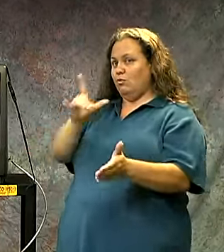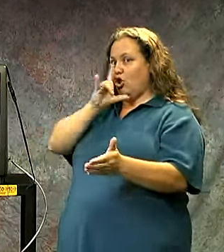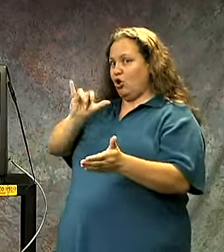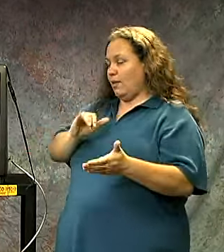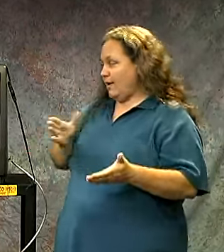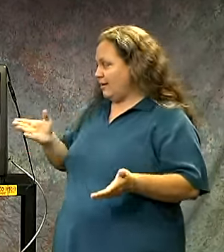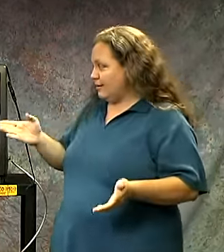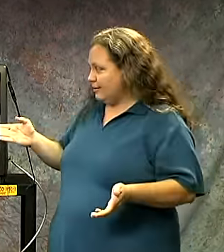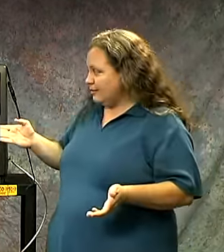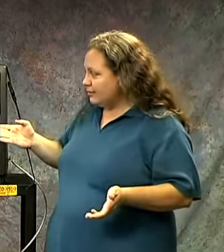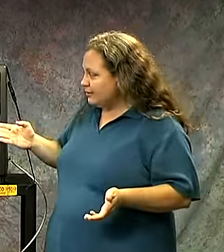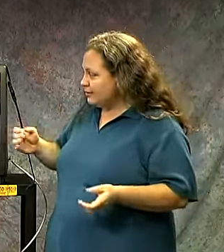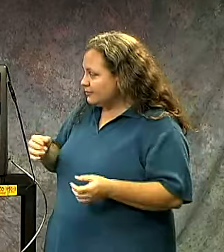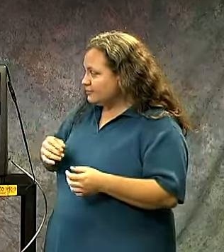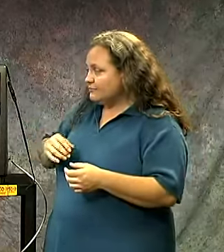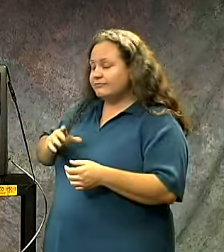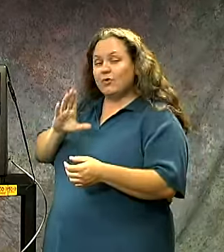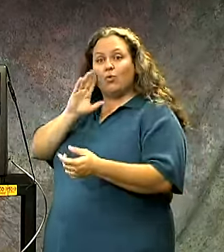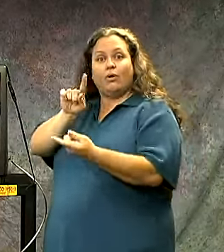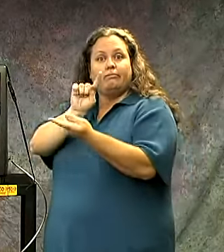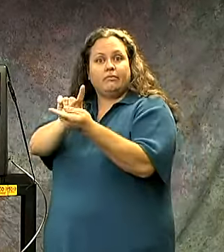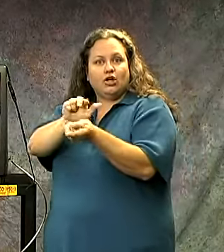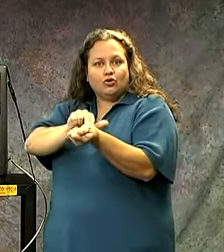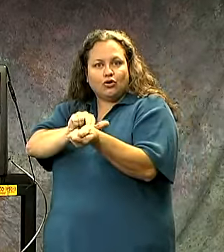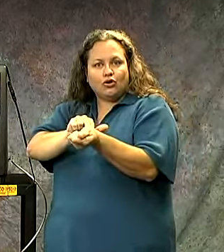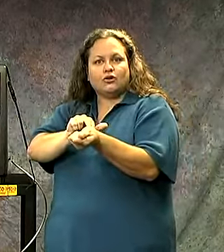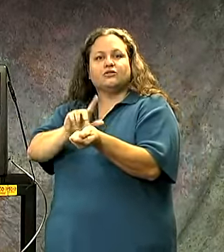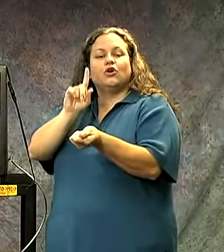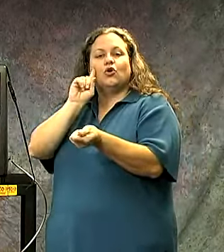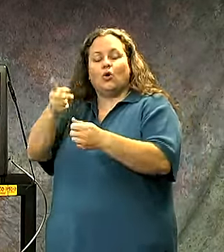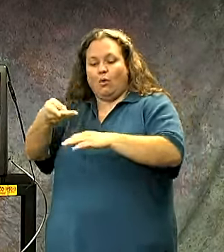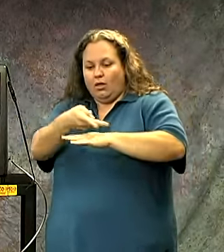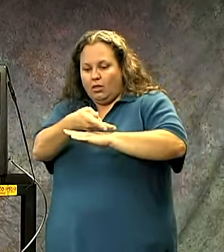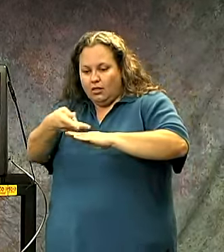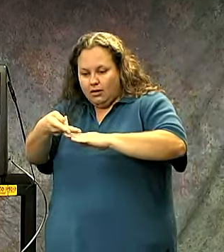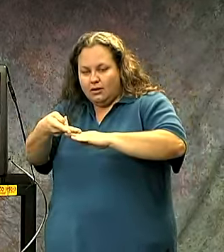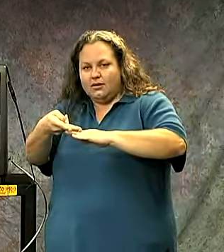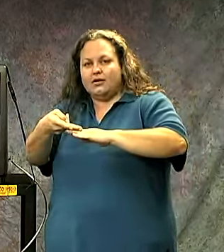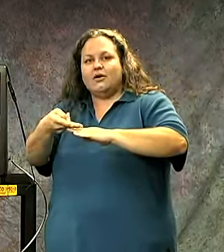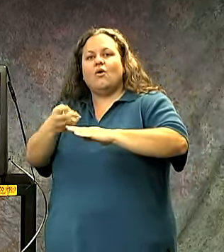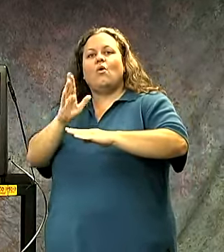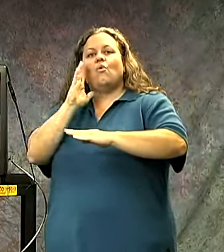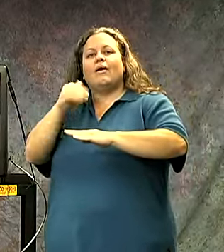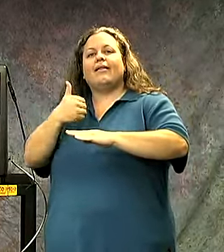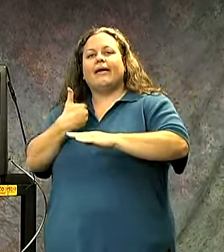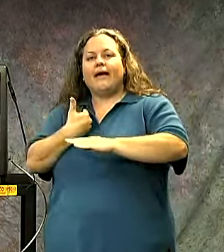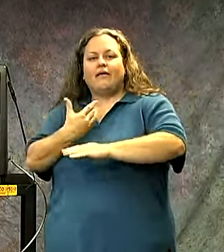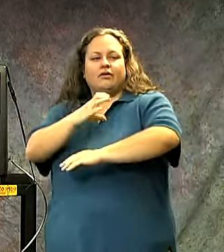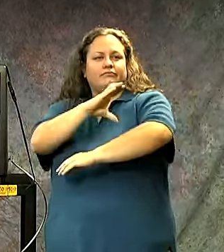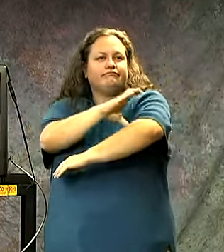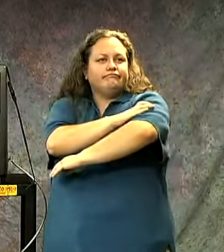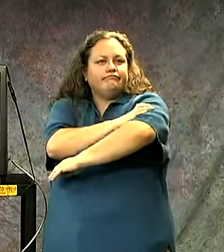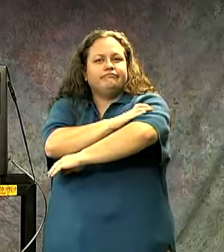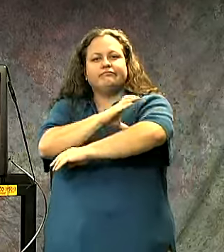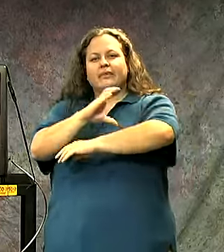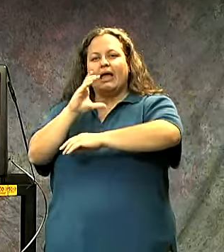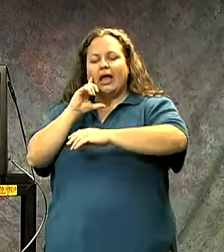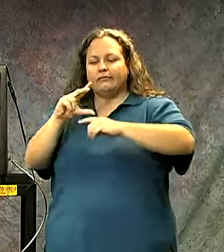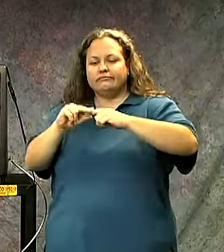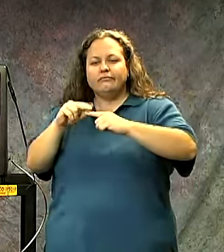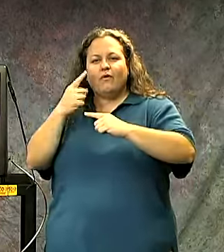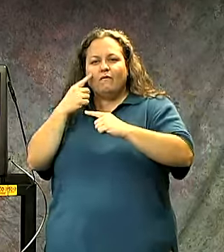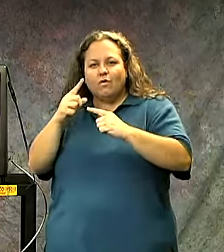this. Your nurse will have you lie down on the bed. You will be hooked up to some monitoring